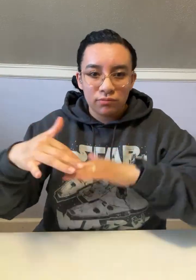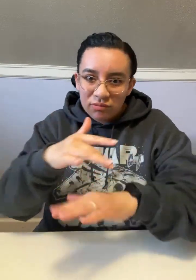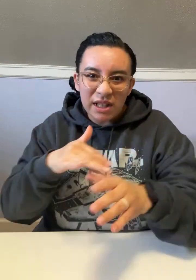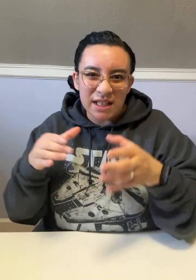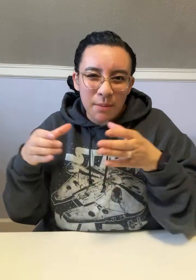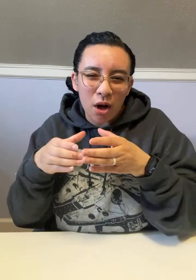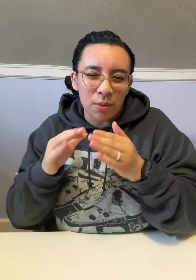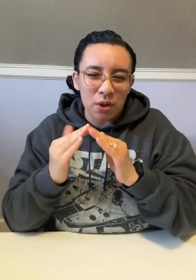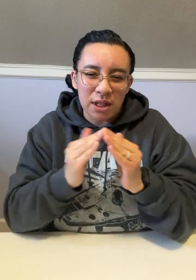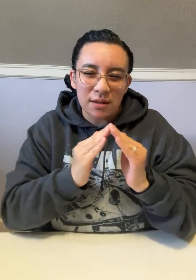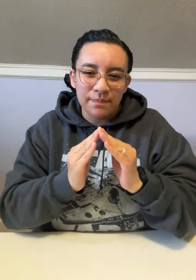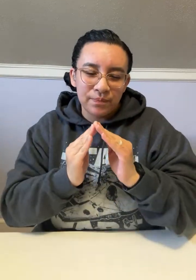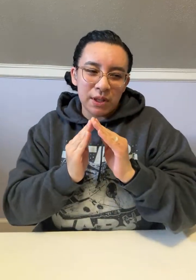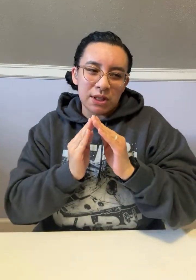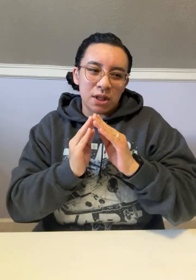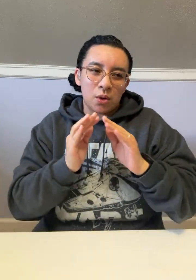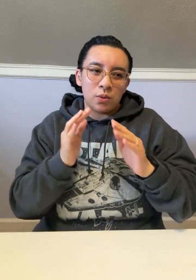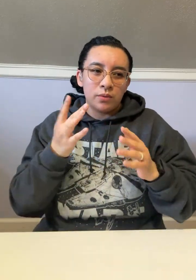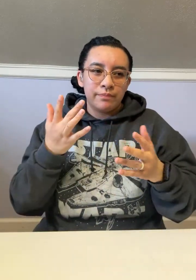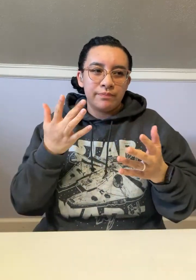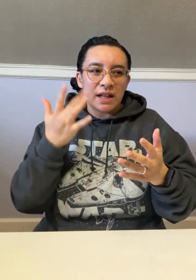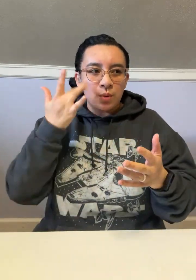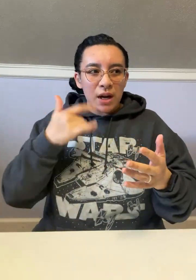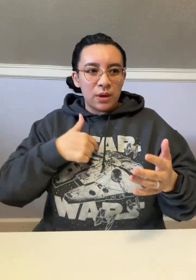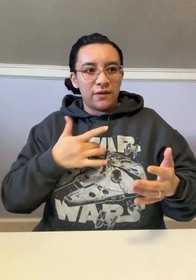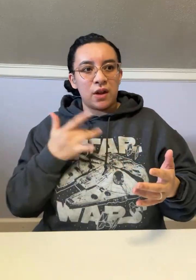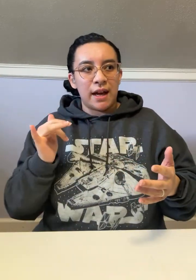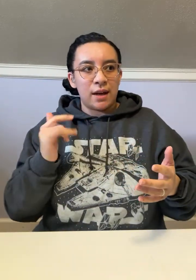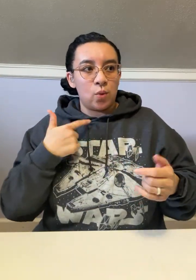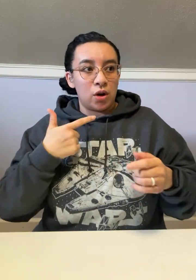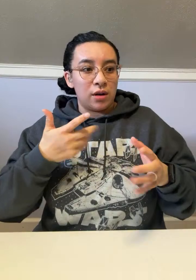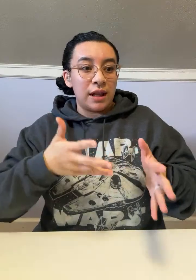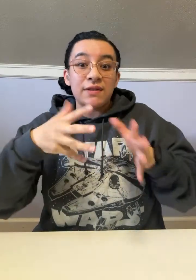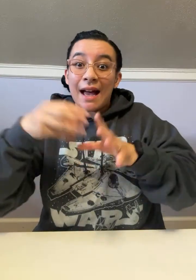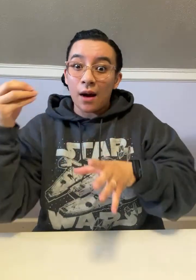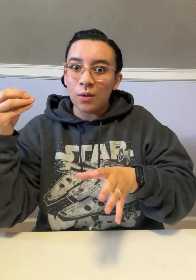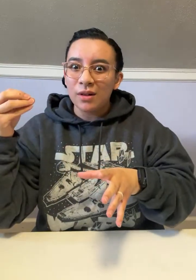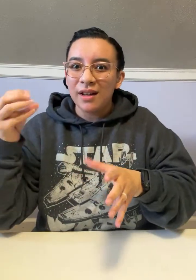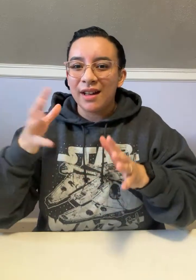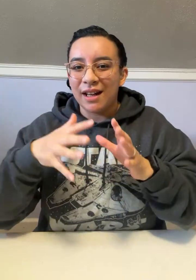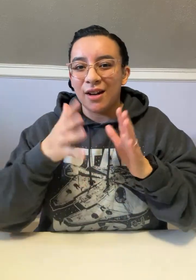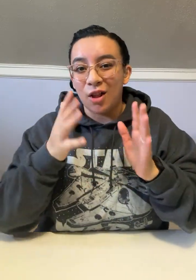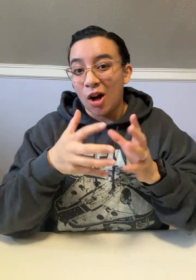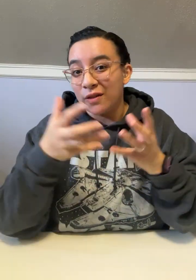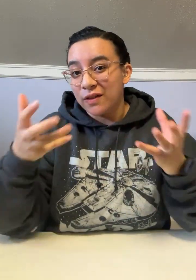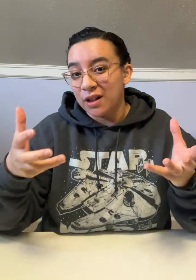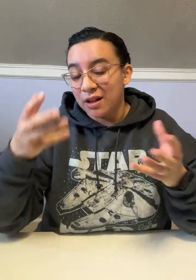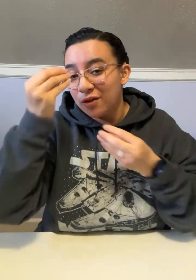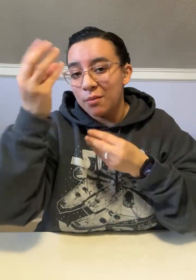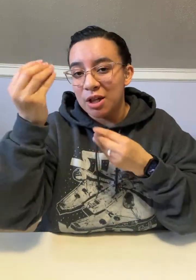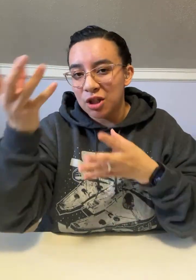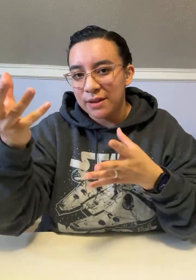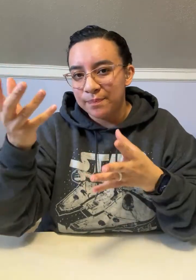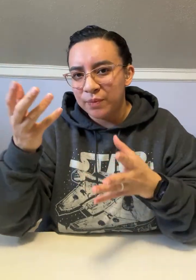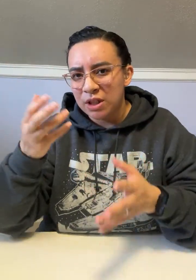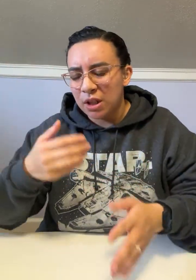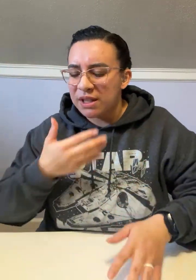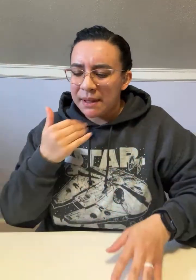in a small community. So that's why we feel like we're left out in a lot of the information. So it's best